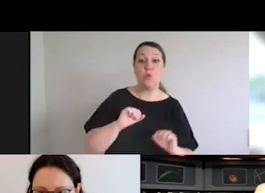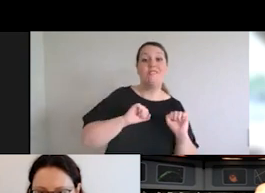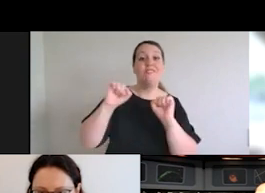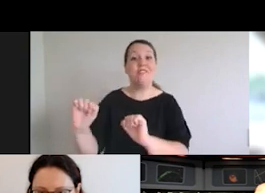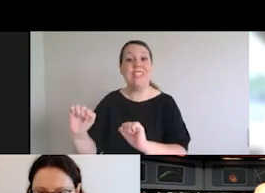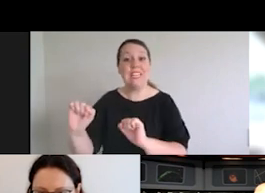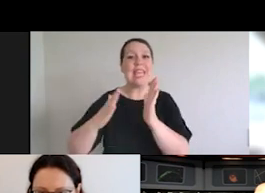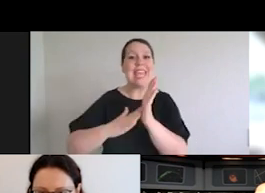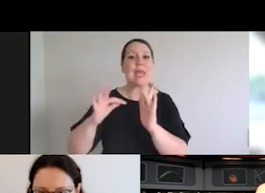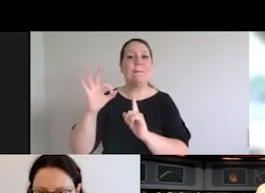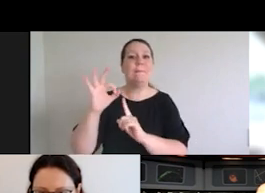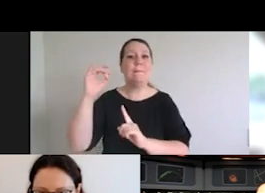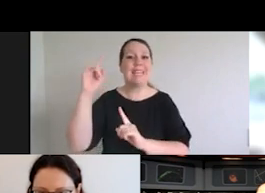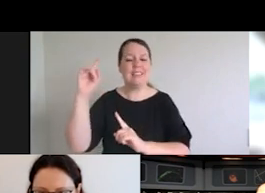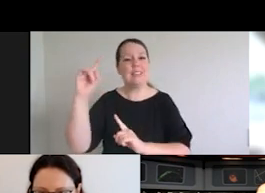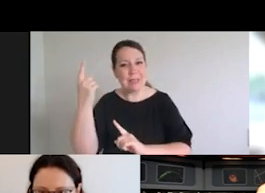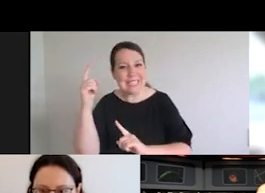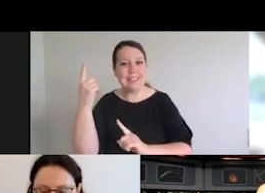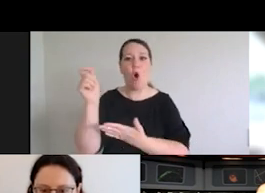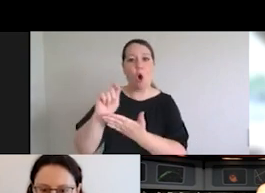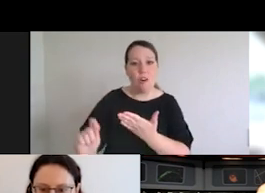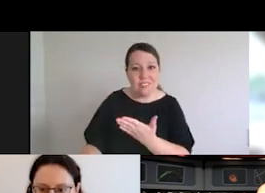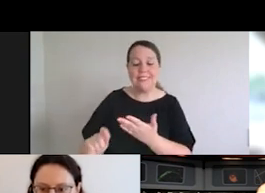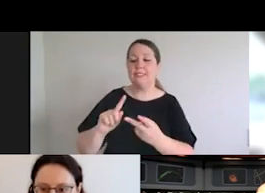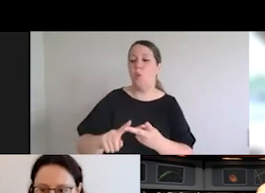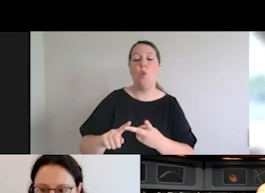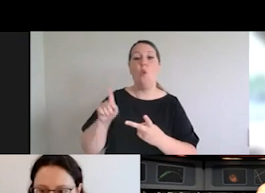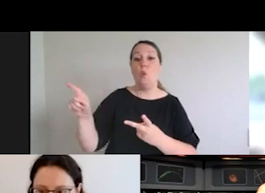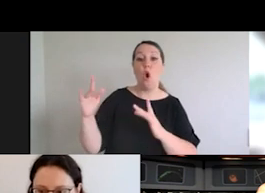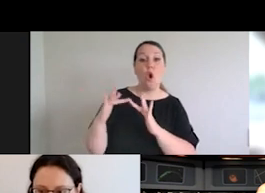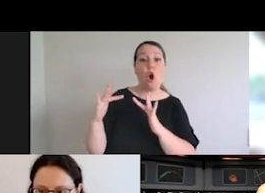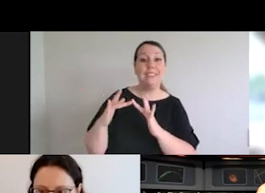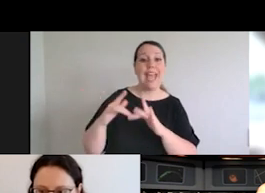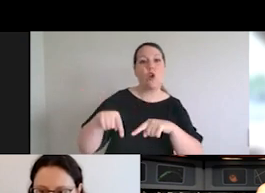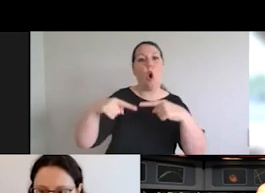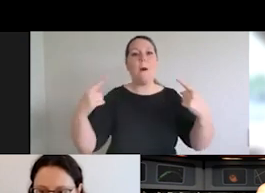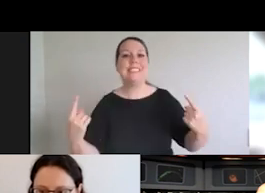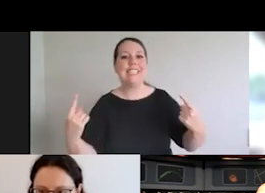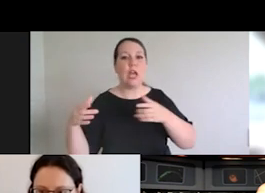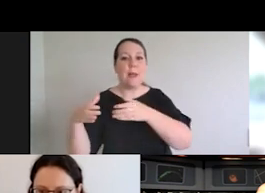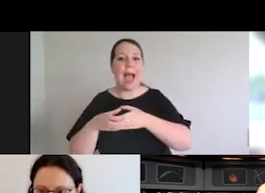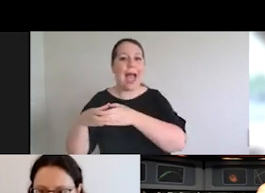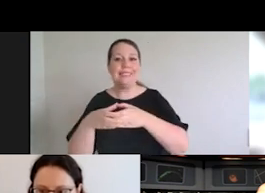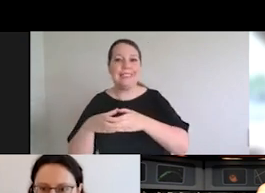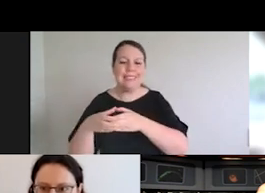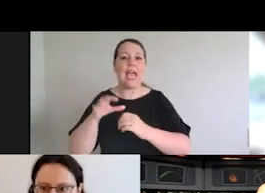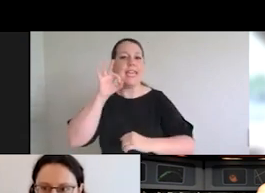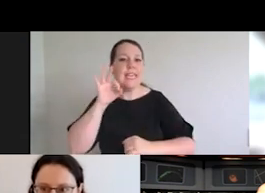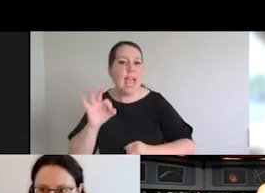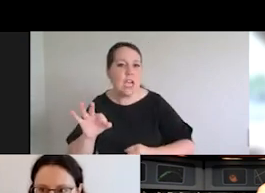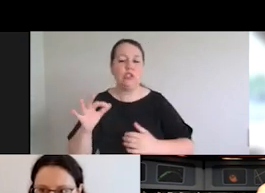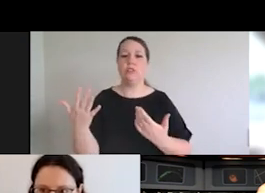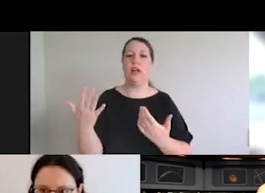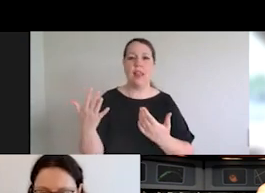of the members of parliament or opposition parties and tell them your story and tell them you need the mandatory legislation